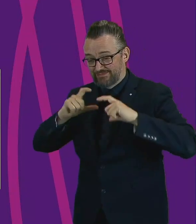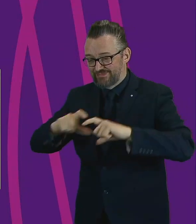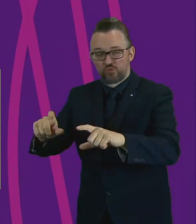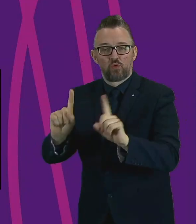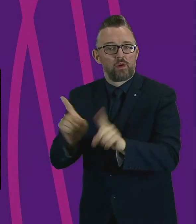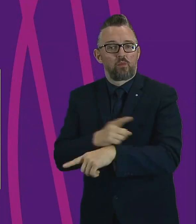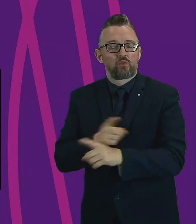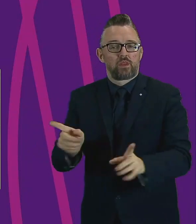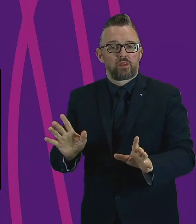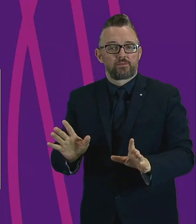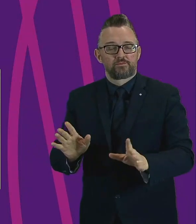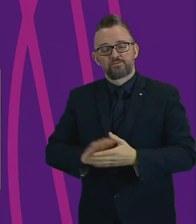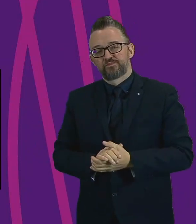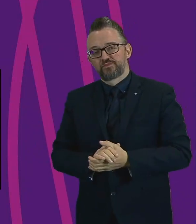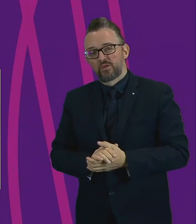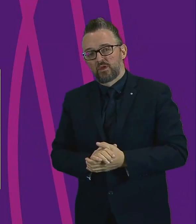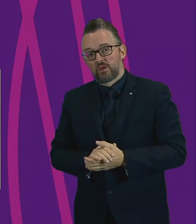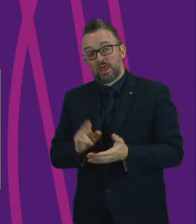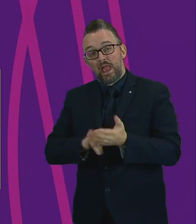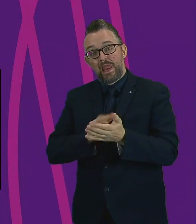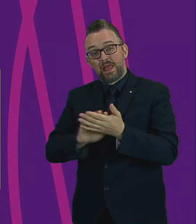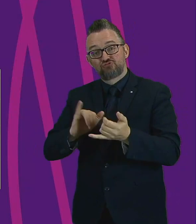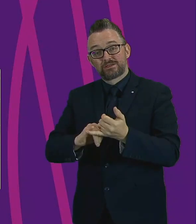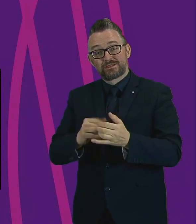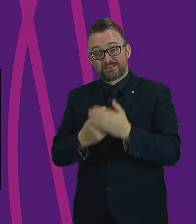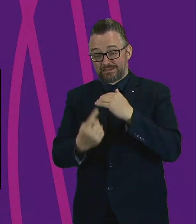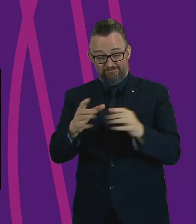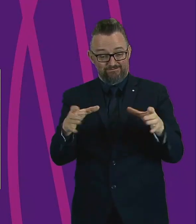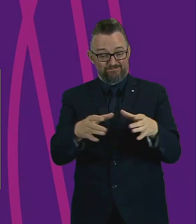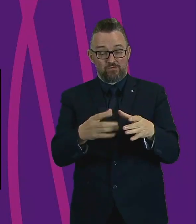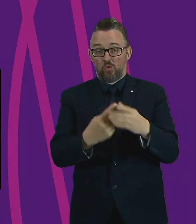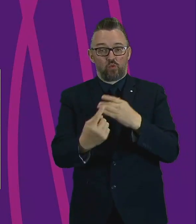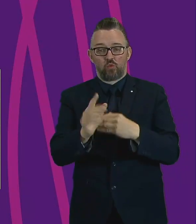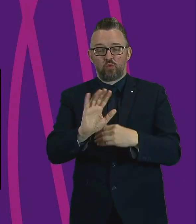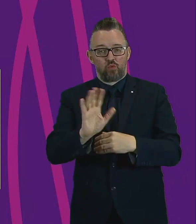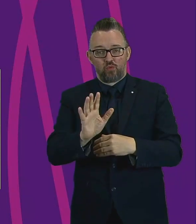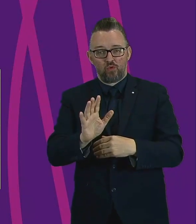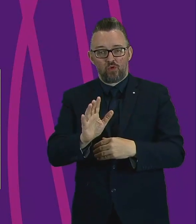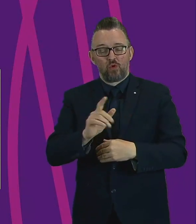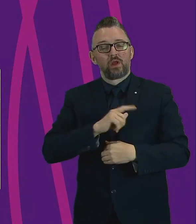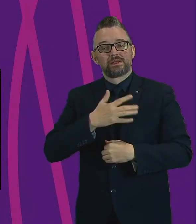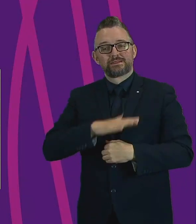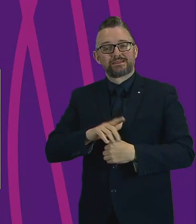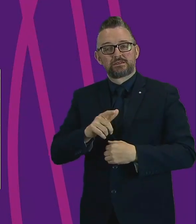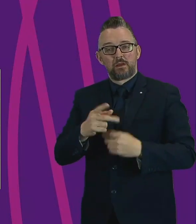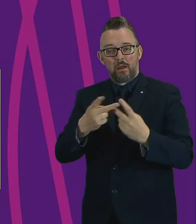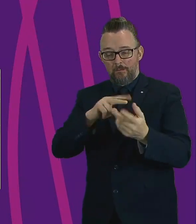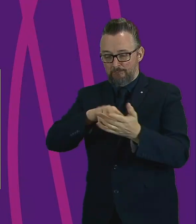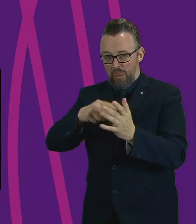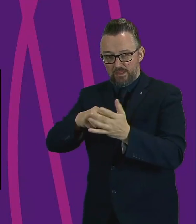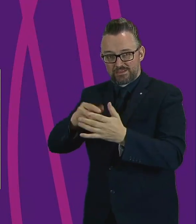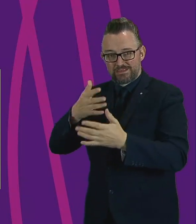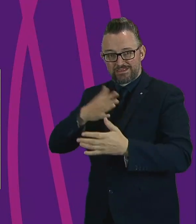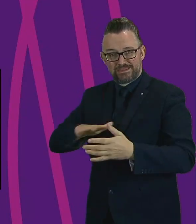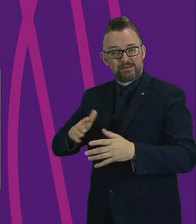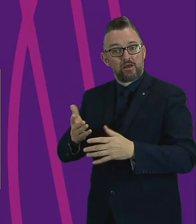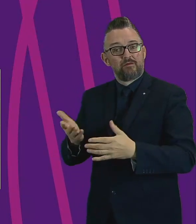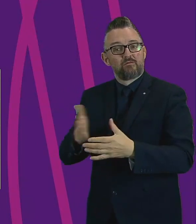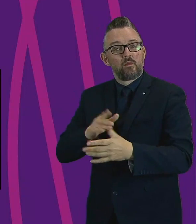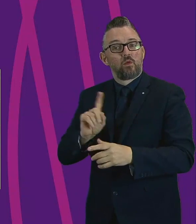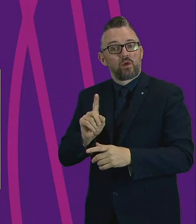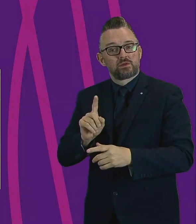The NHS, of course, does not exist in isolation. The ongoing iterative development of these plans needs to be founded on a